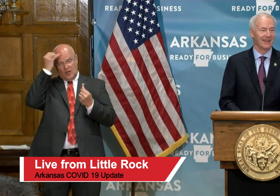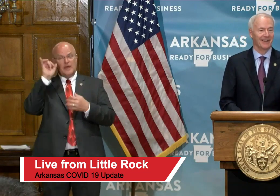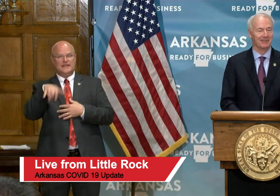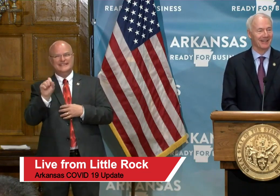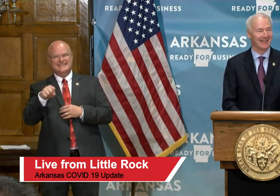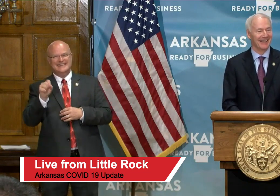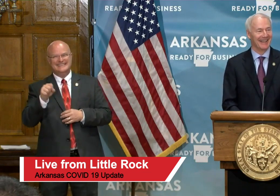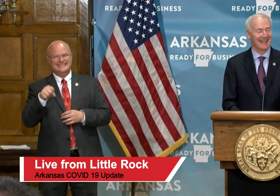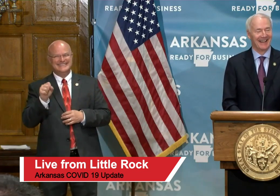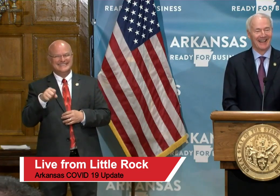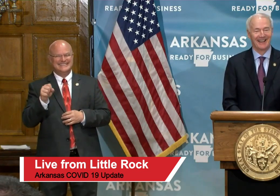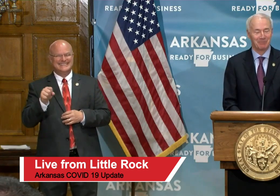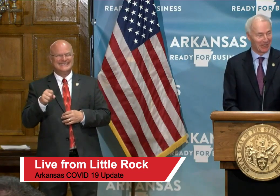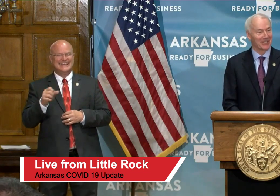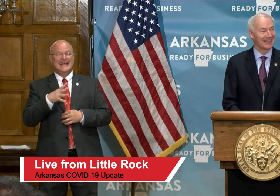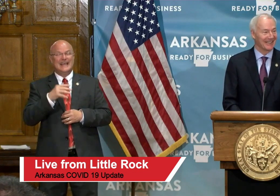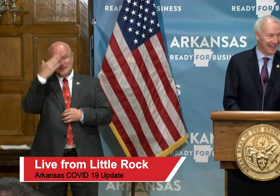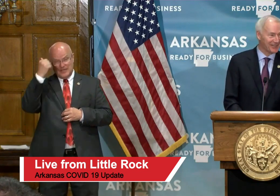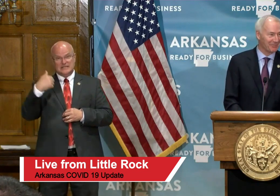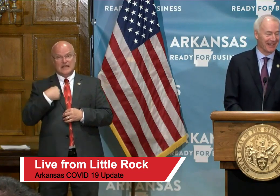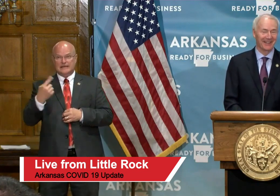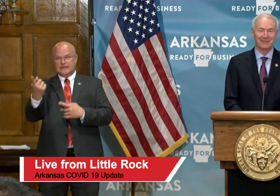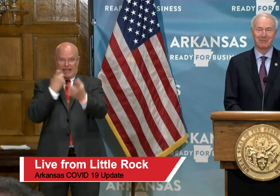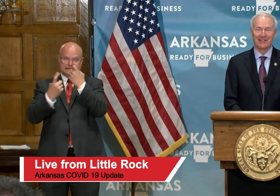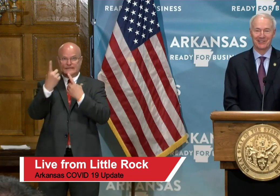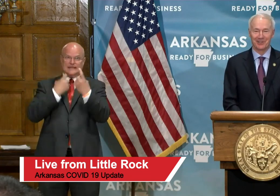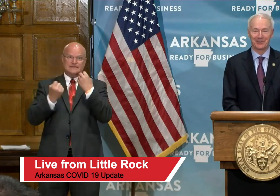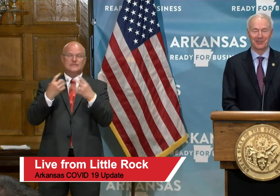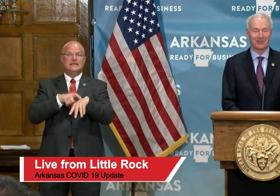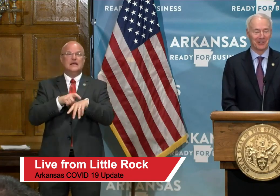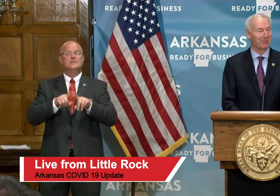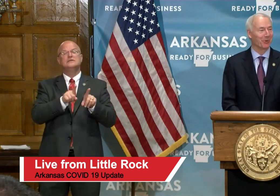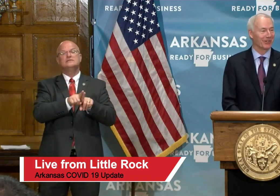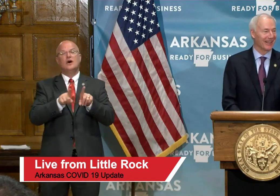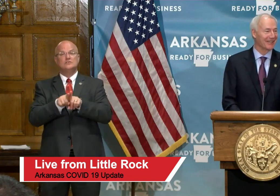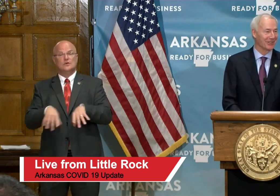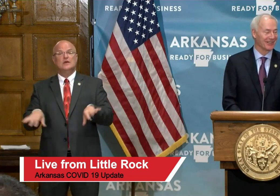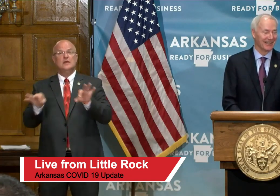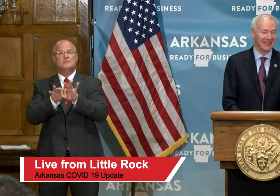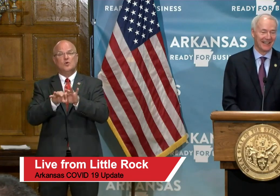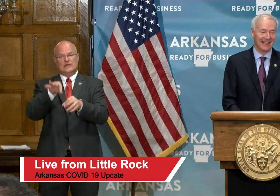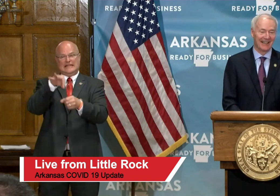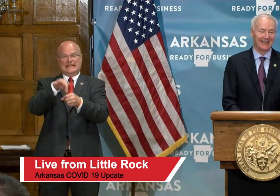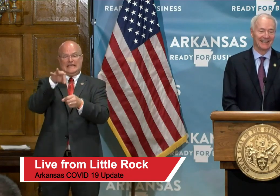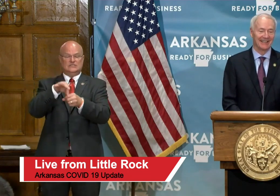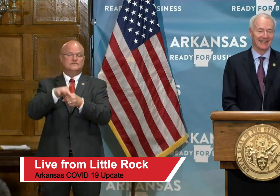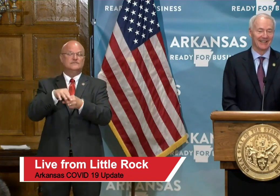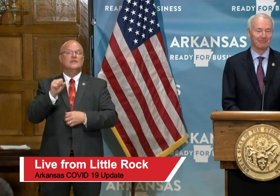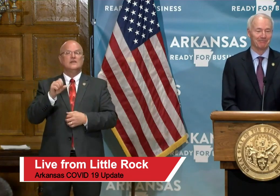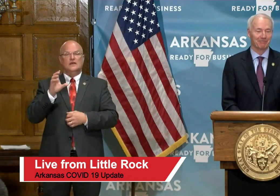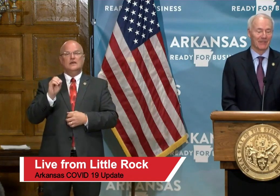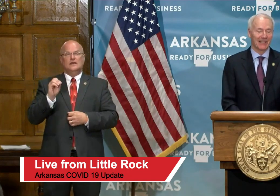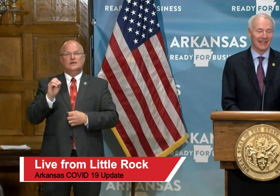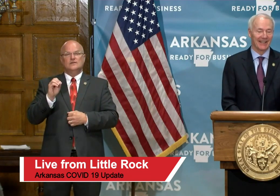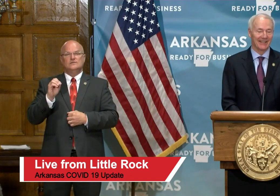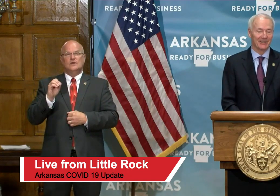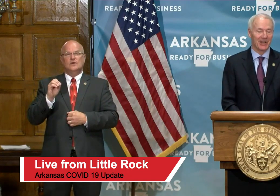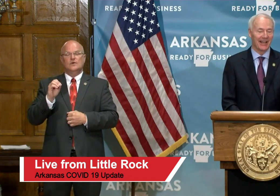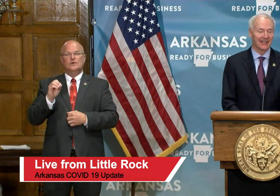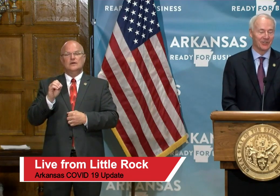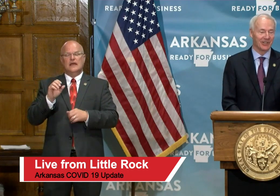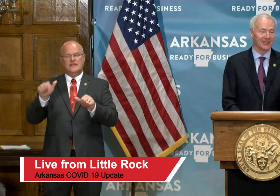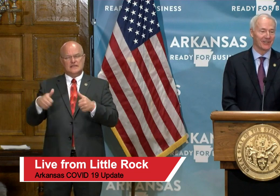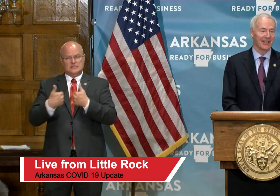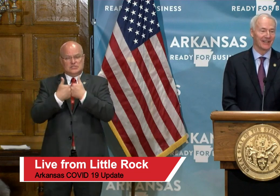it, and because I get asked about it, but it's also an important election. And